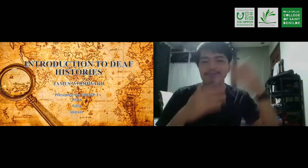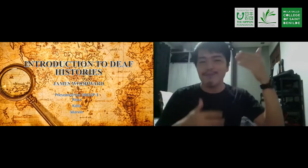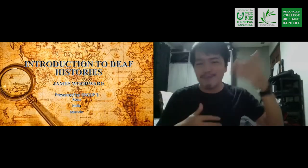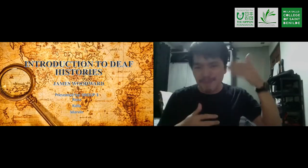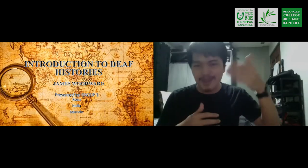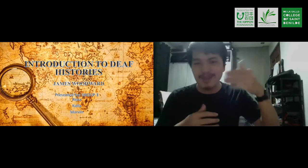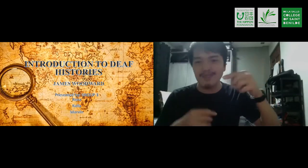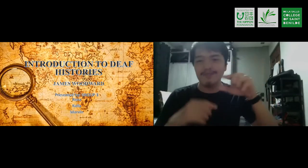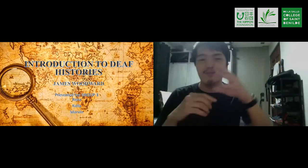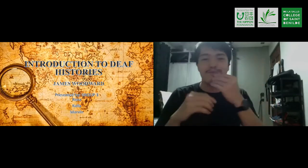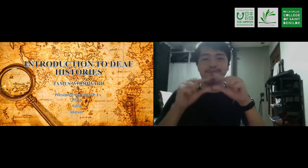Okay.